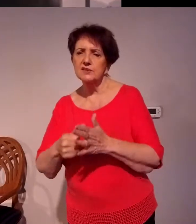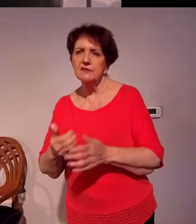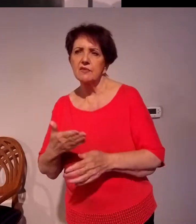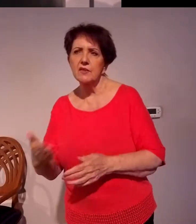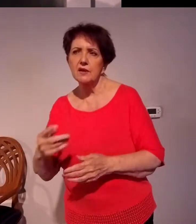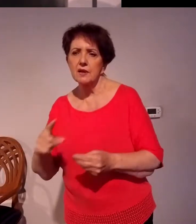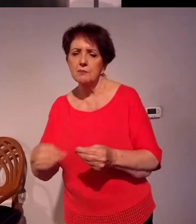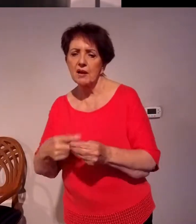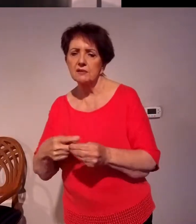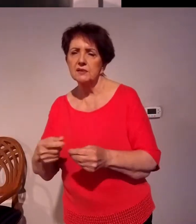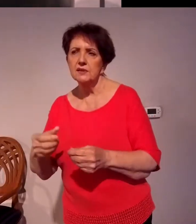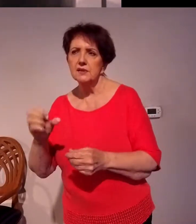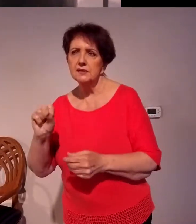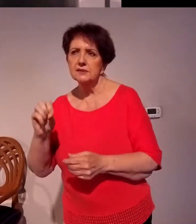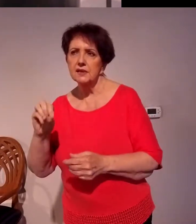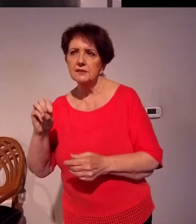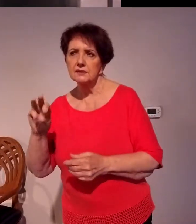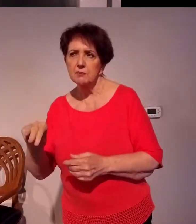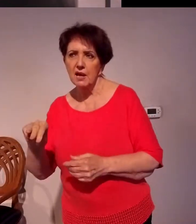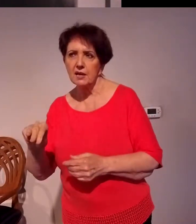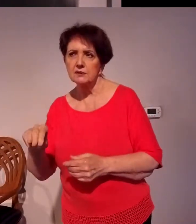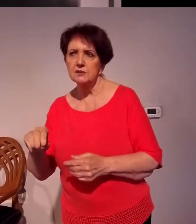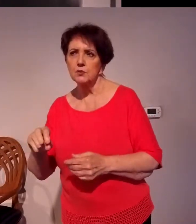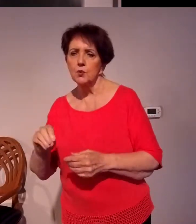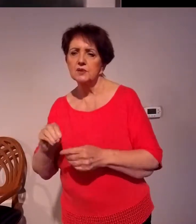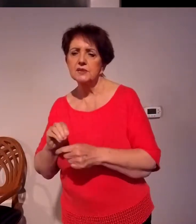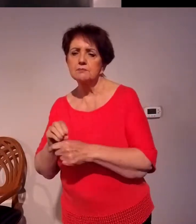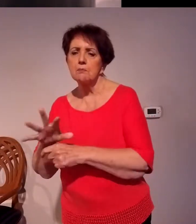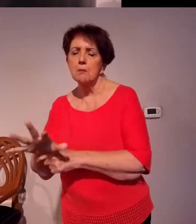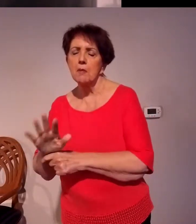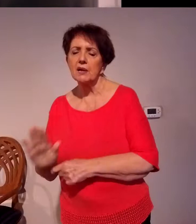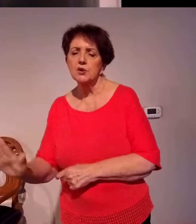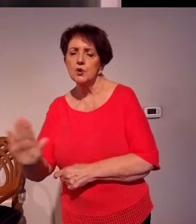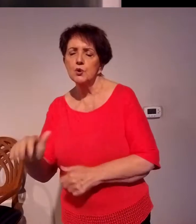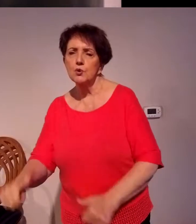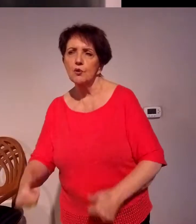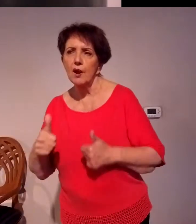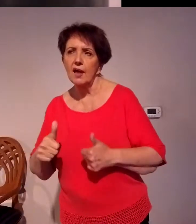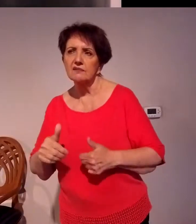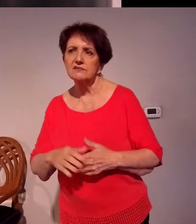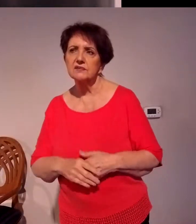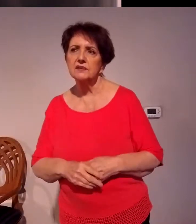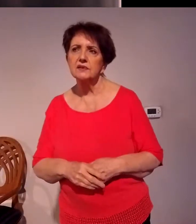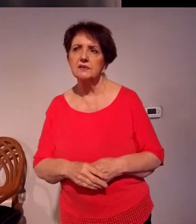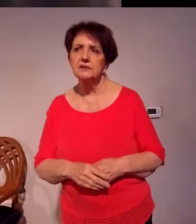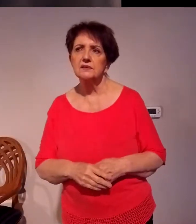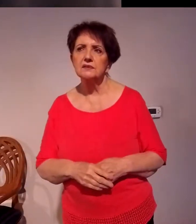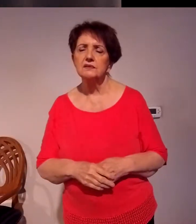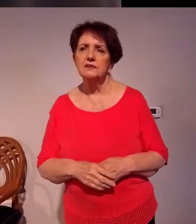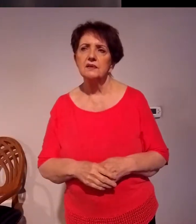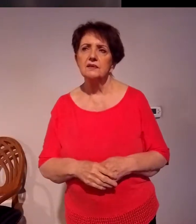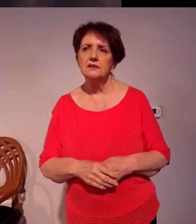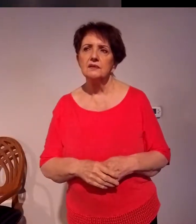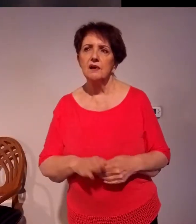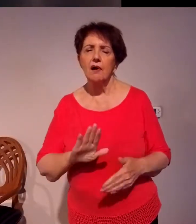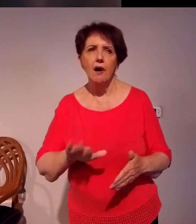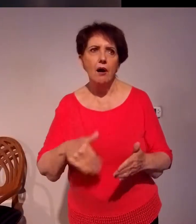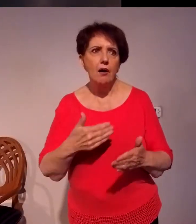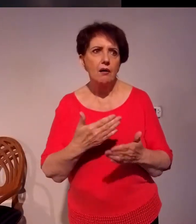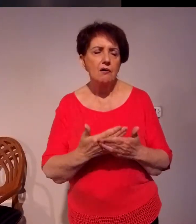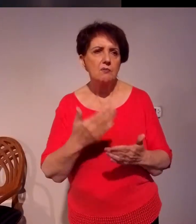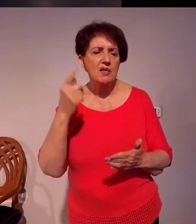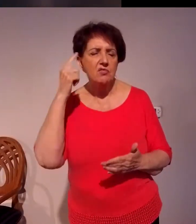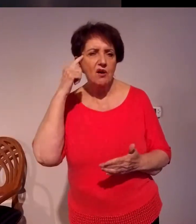what specifically about our teachings has the most impact on your life. The fact that all my thoughts